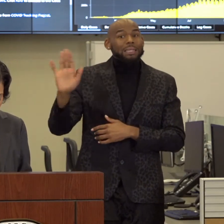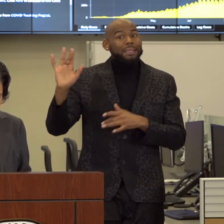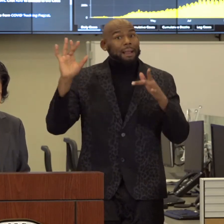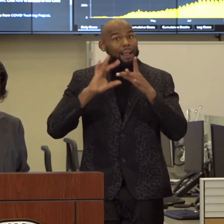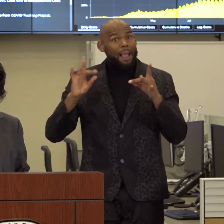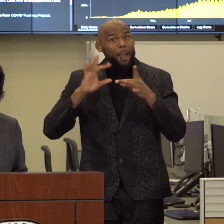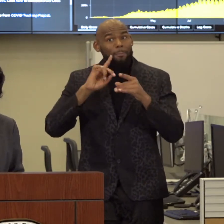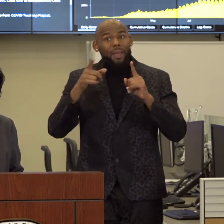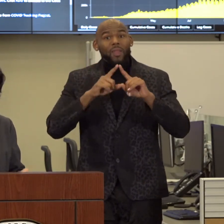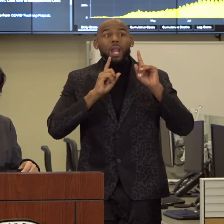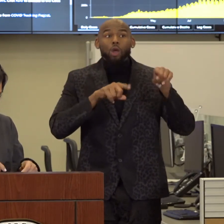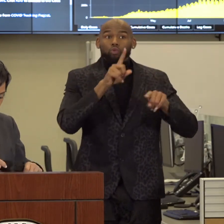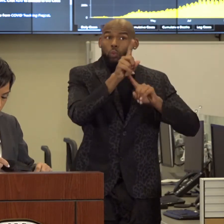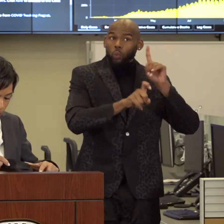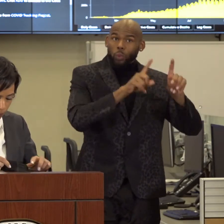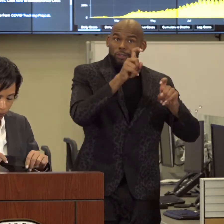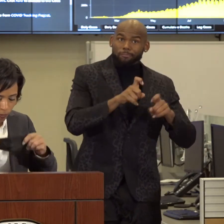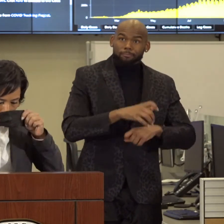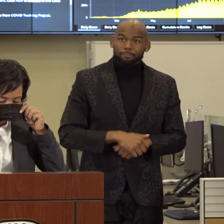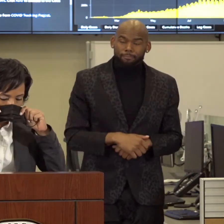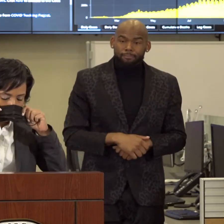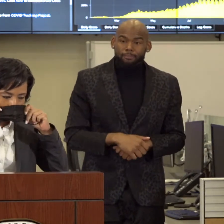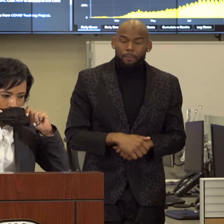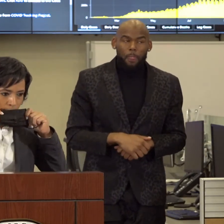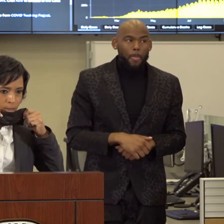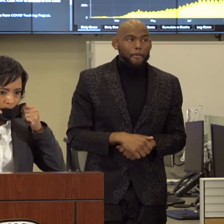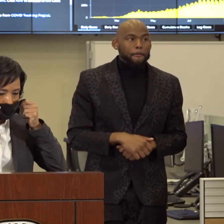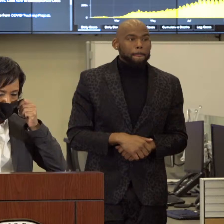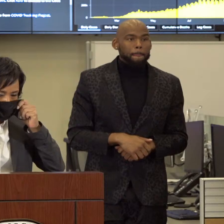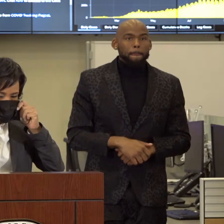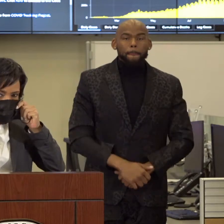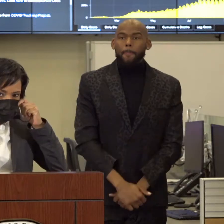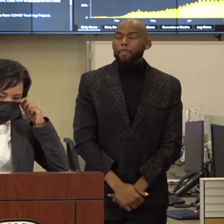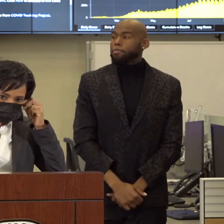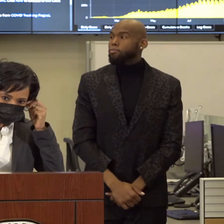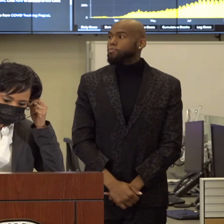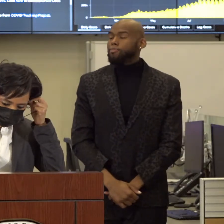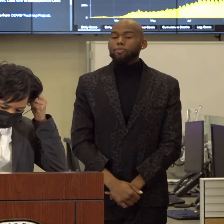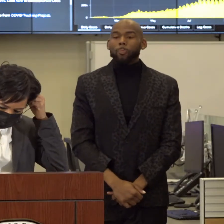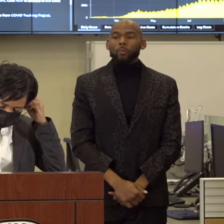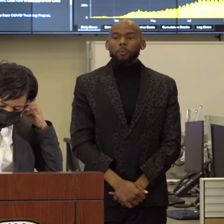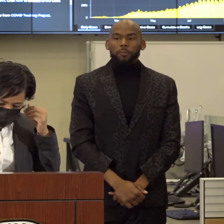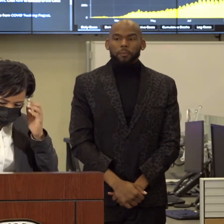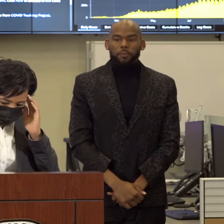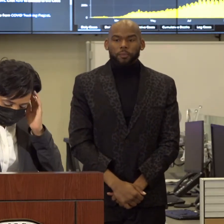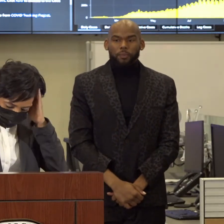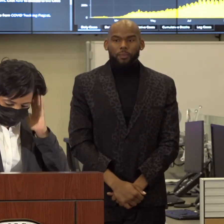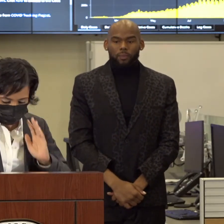will answer questions. Thank you.